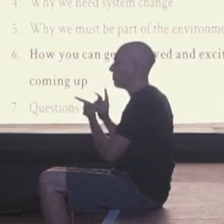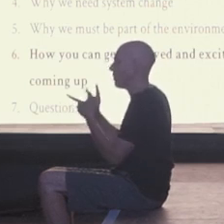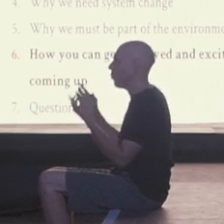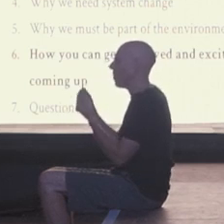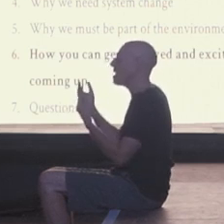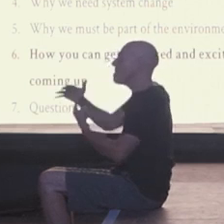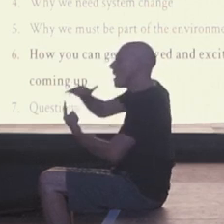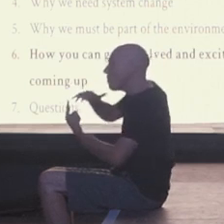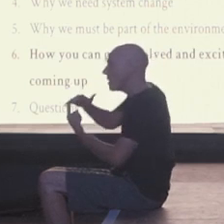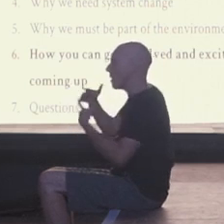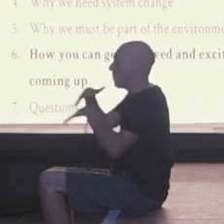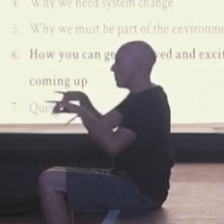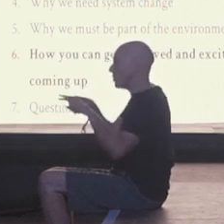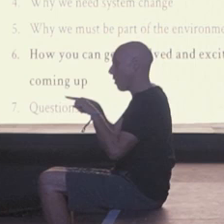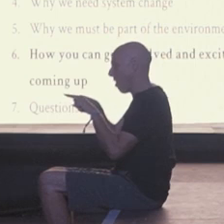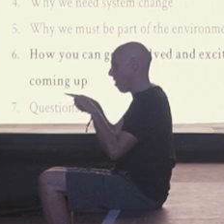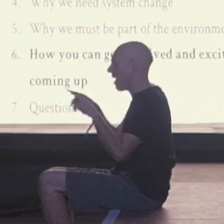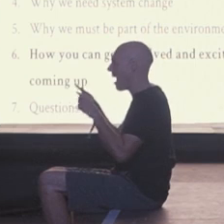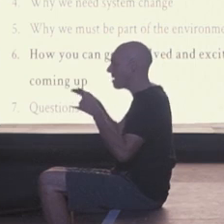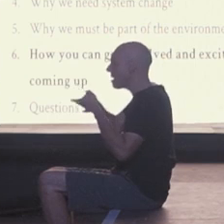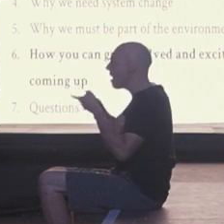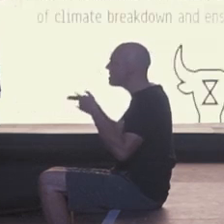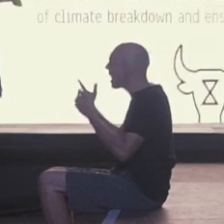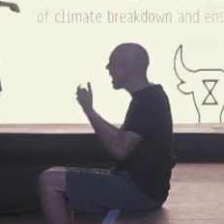guys can get involved and help us make a difference.